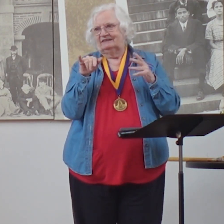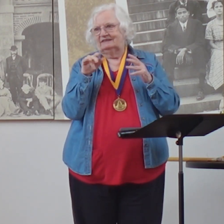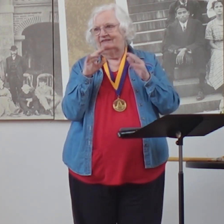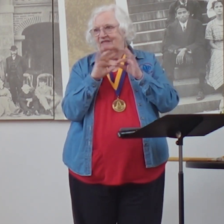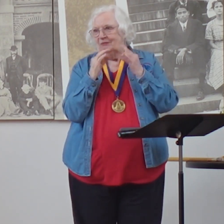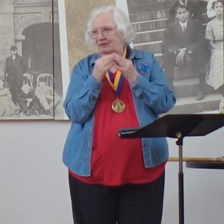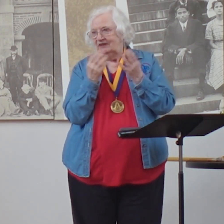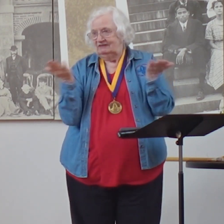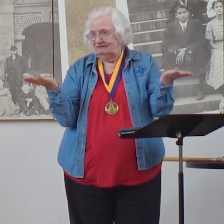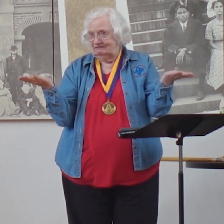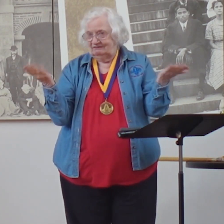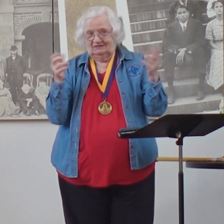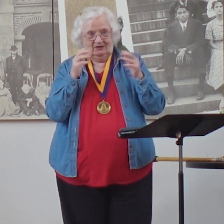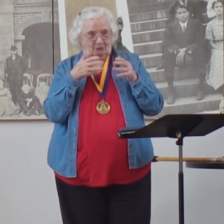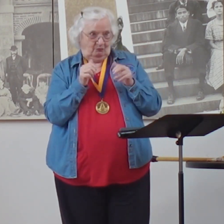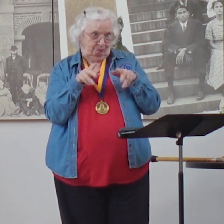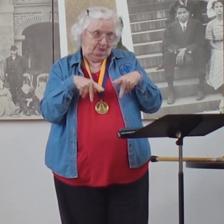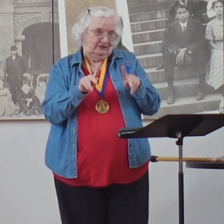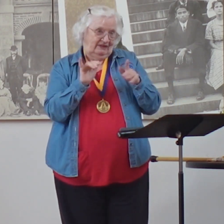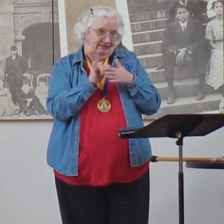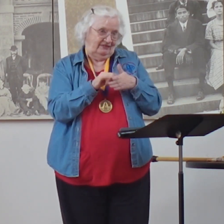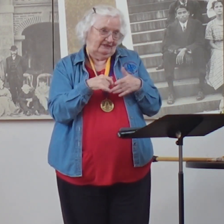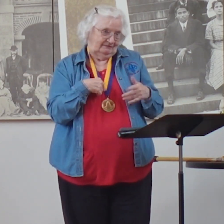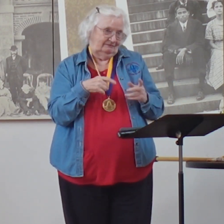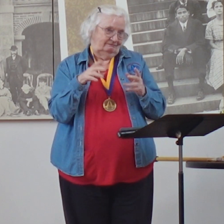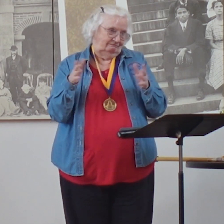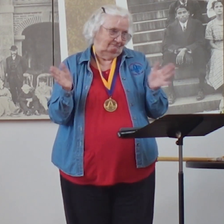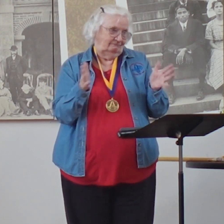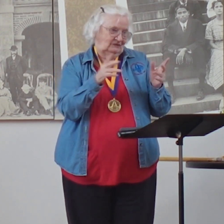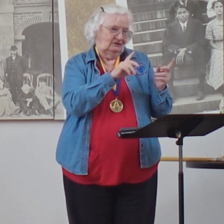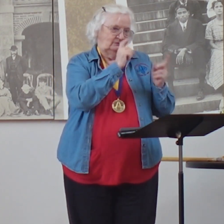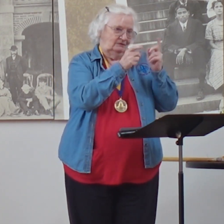fund, her family fund. So,